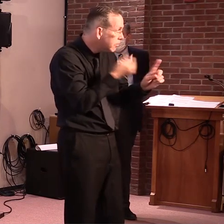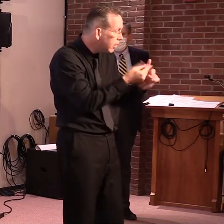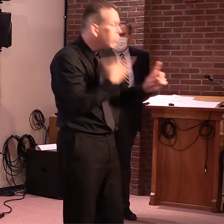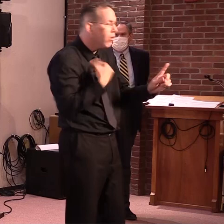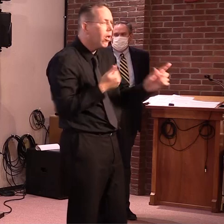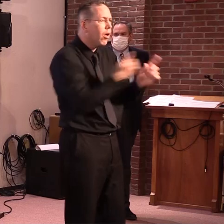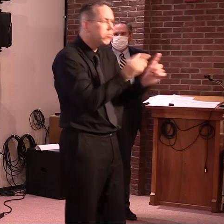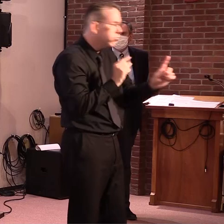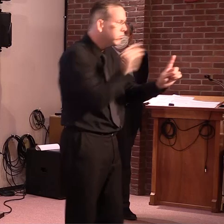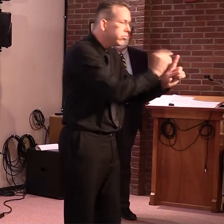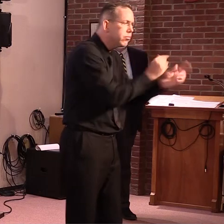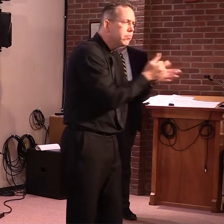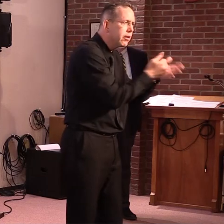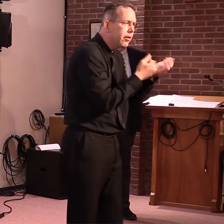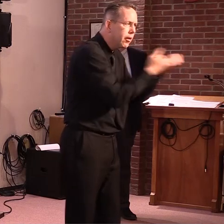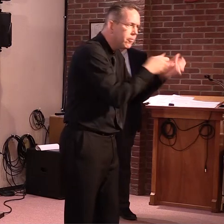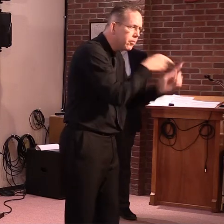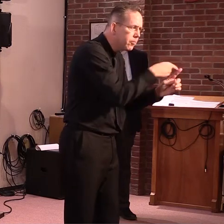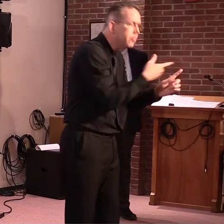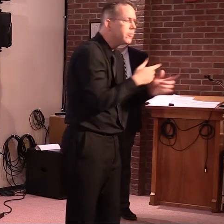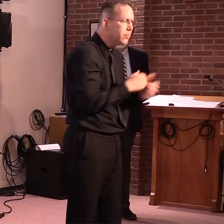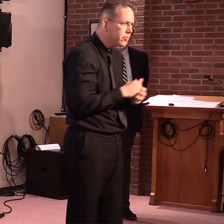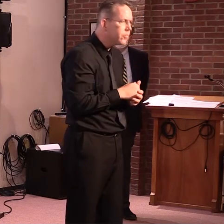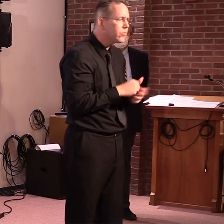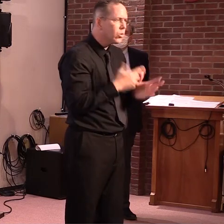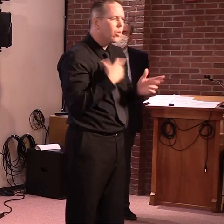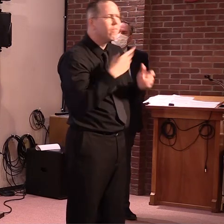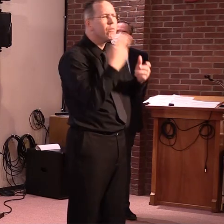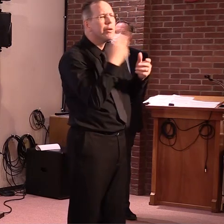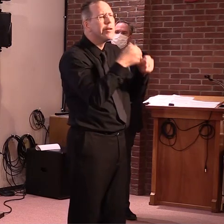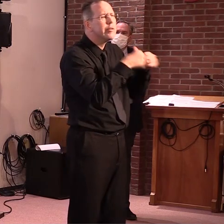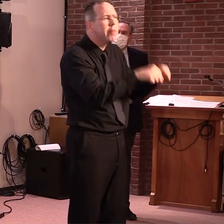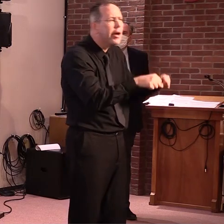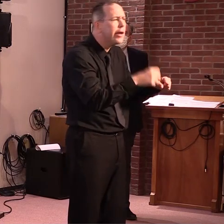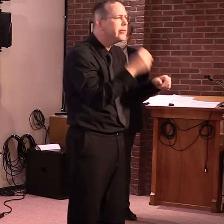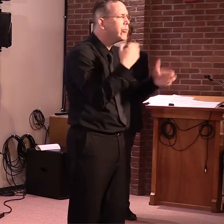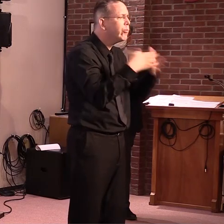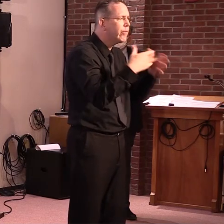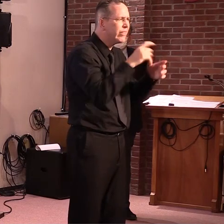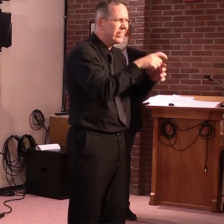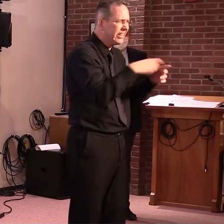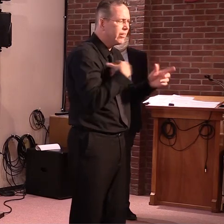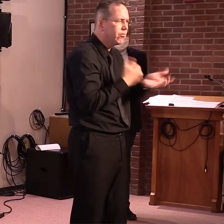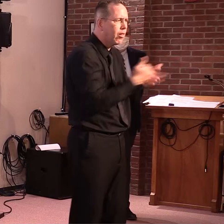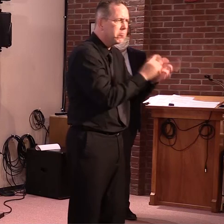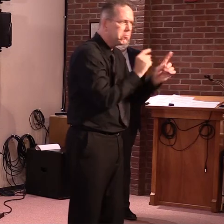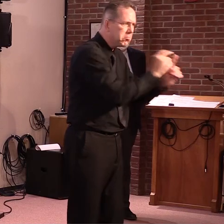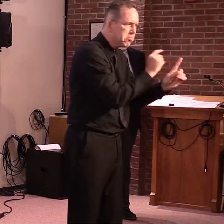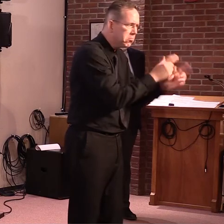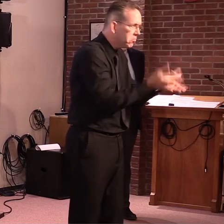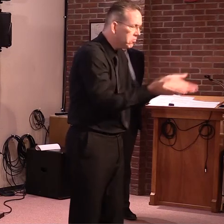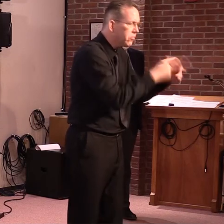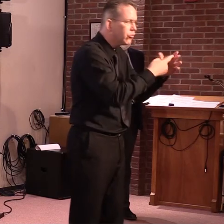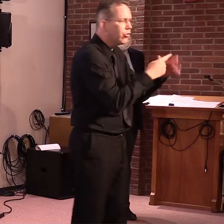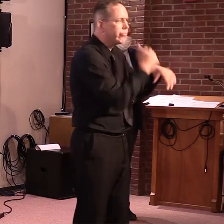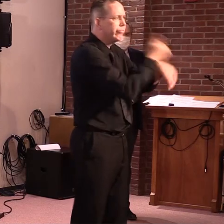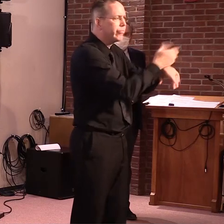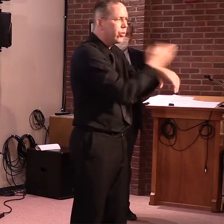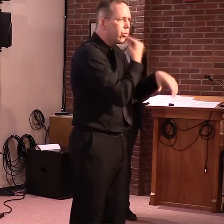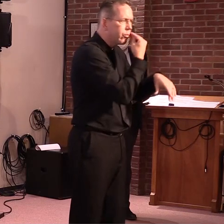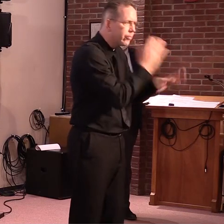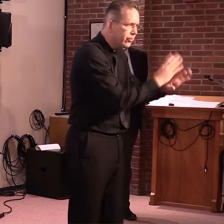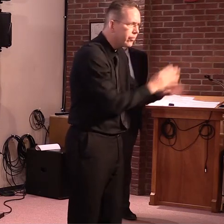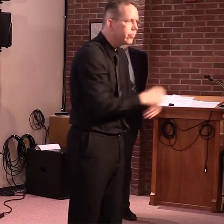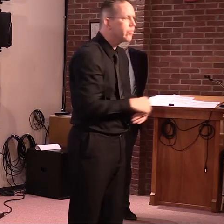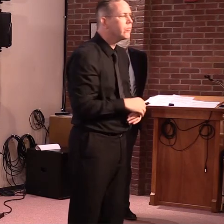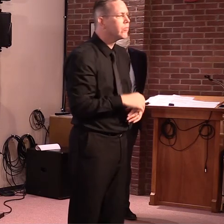about $3.7 million, and provide housing navigation services to all households in motels right now.